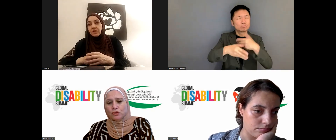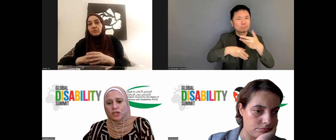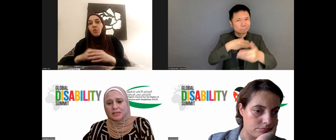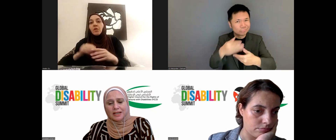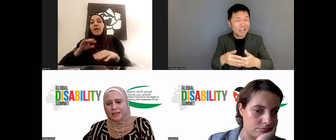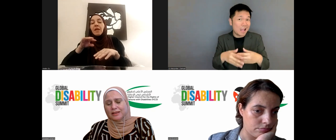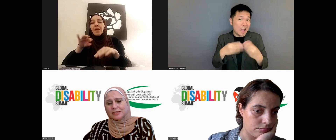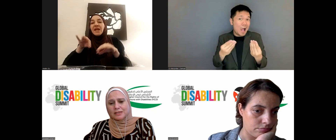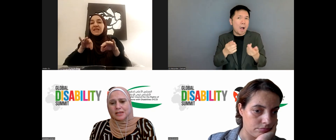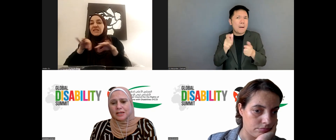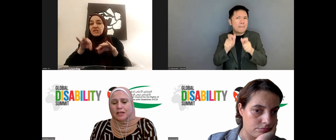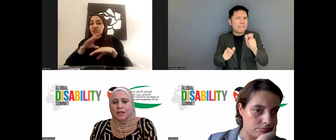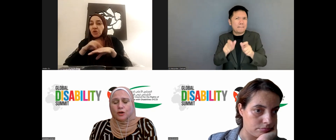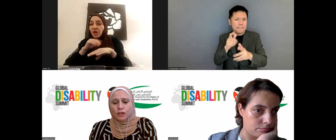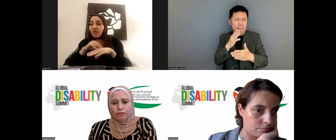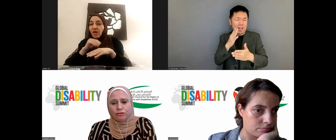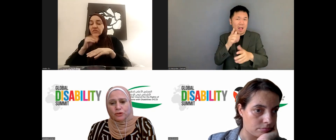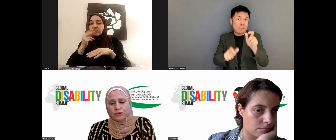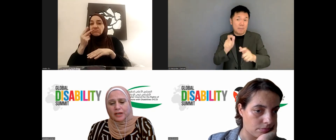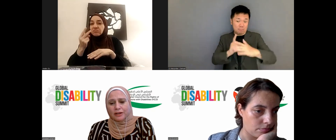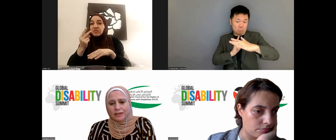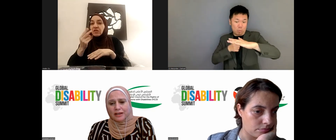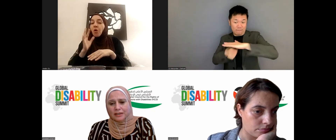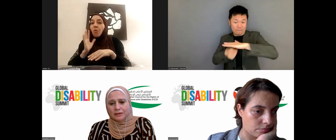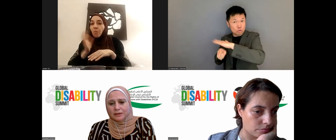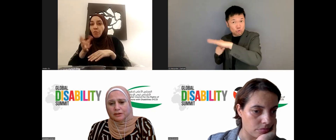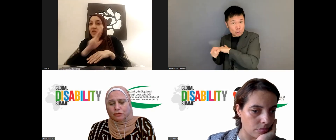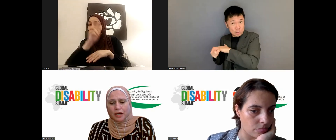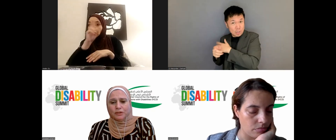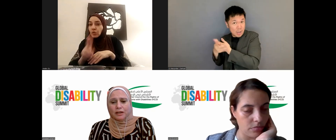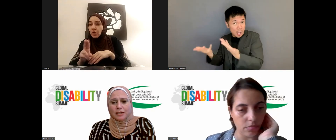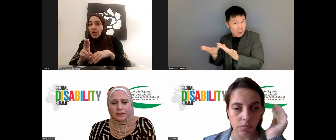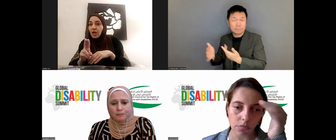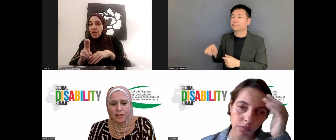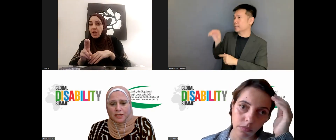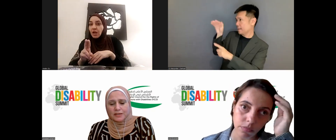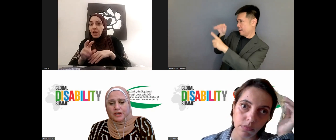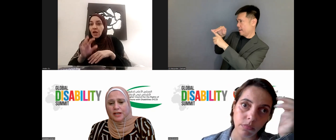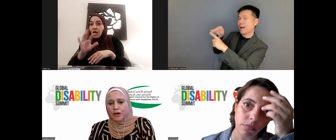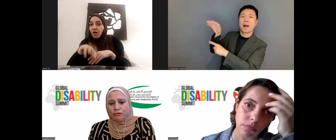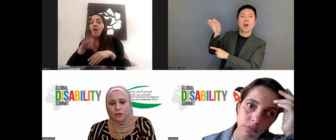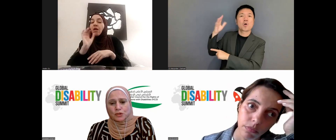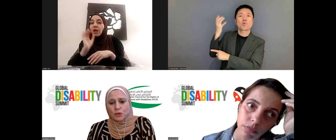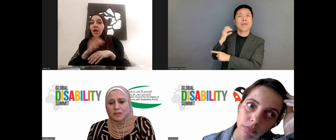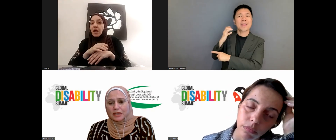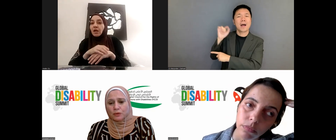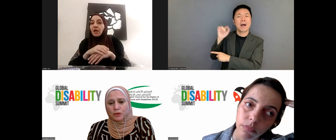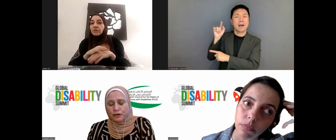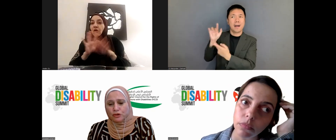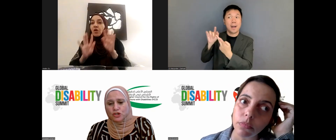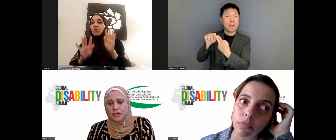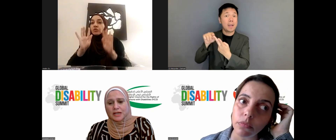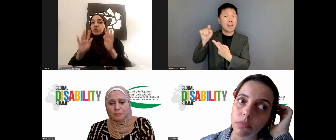the refugees? I think this is only for Greta and for Abdel Qadir. Is there any efforts to consult